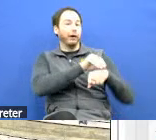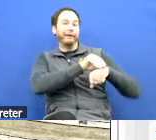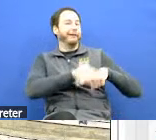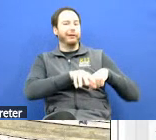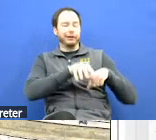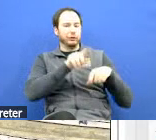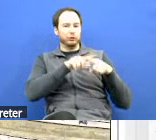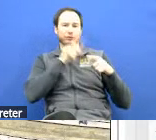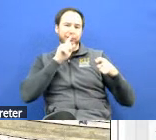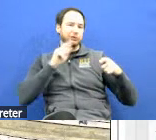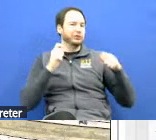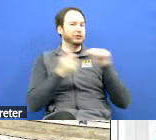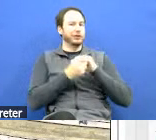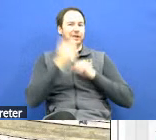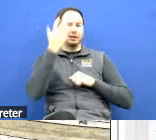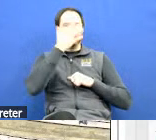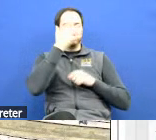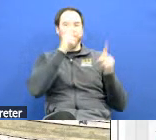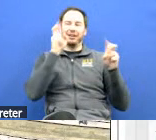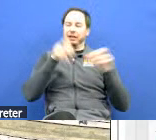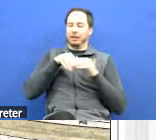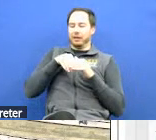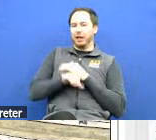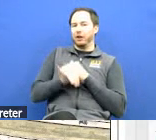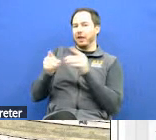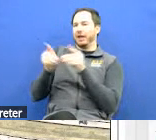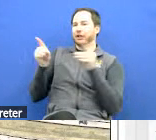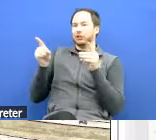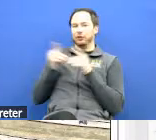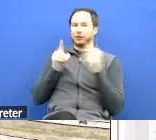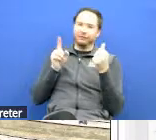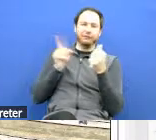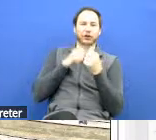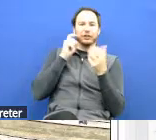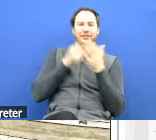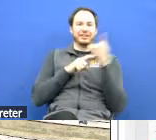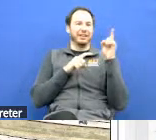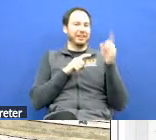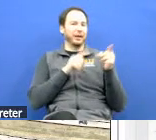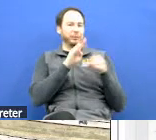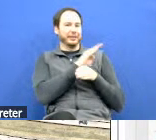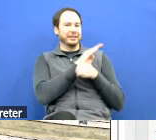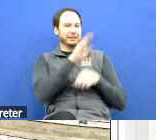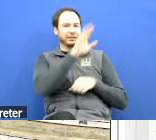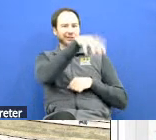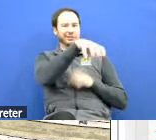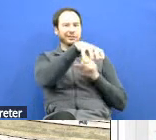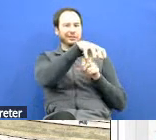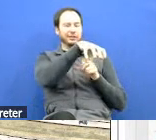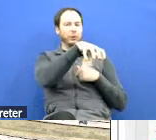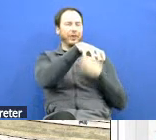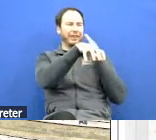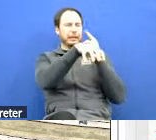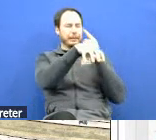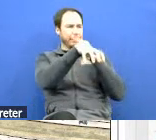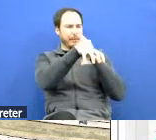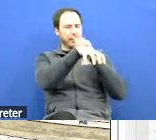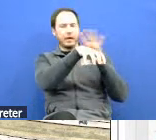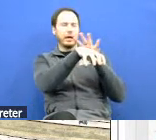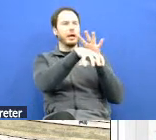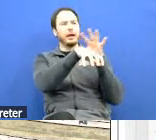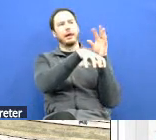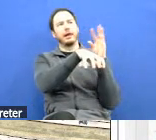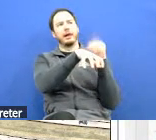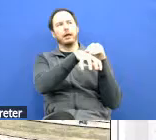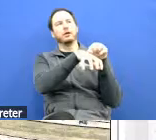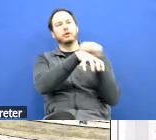as being the entry on into the district. we thought it was important to include them in there.